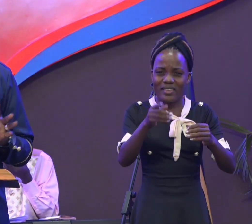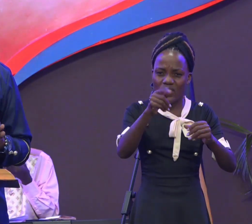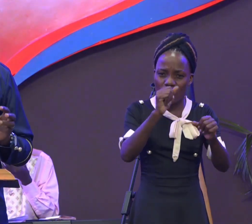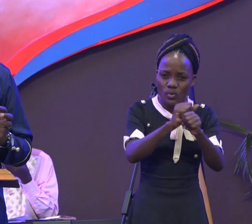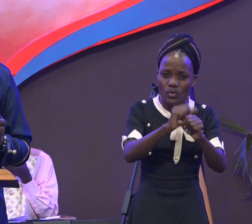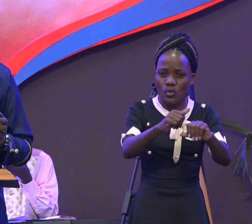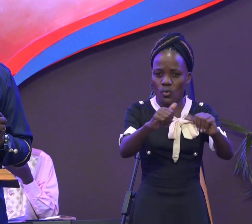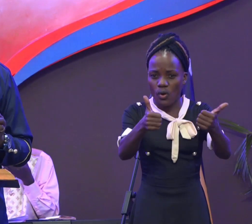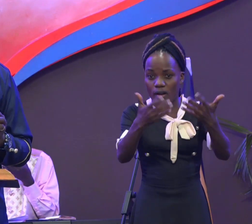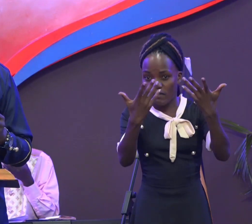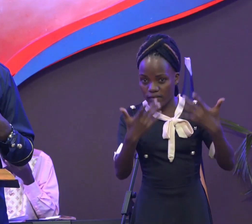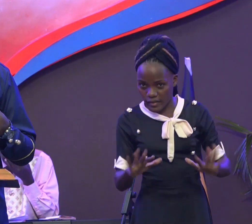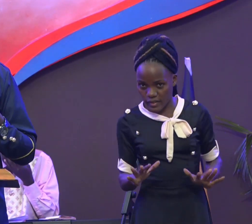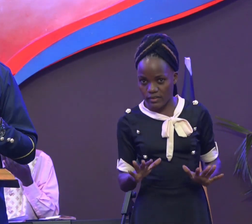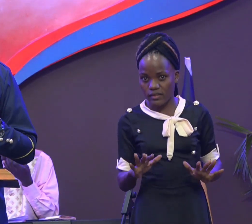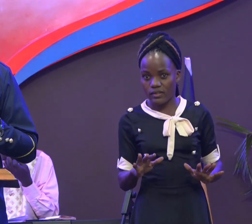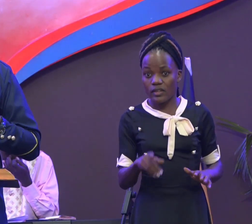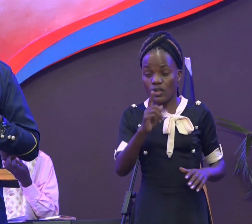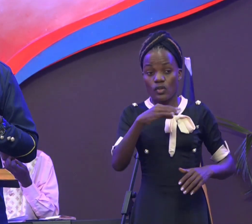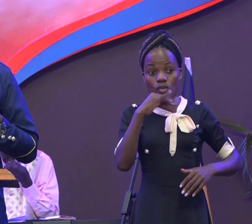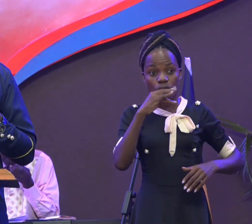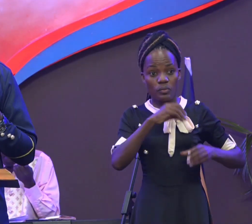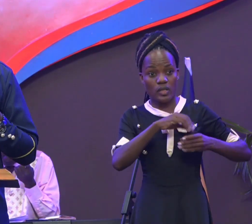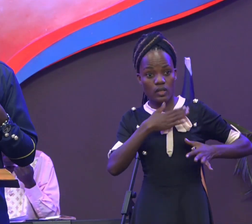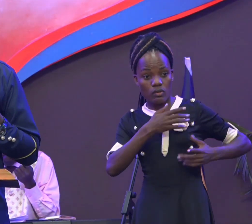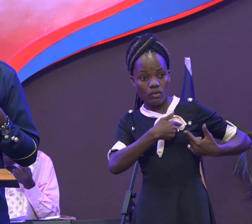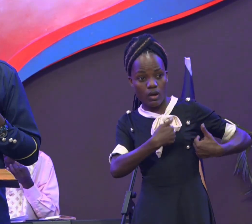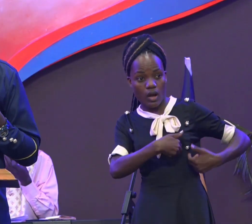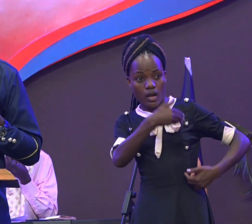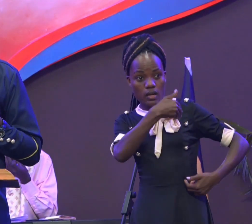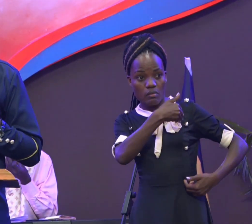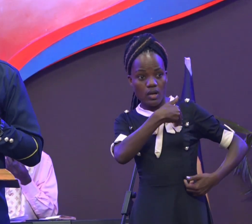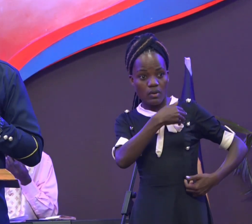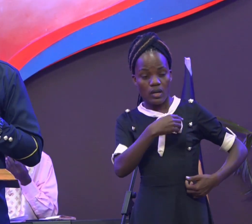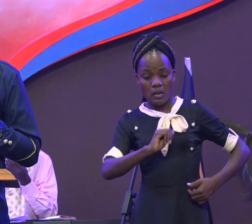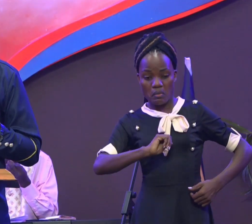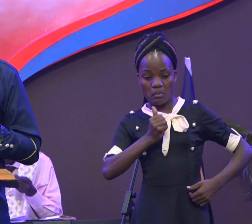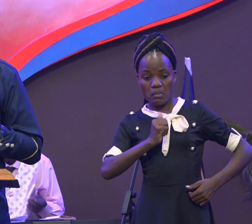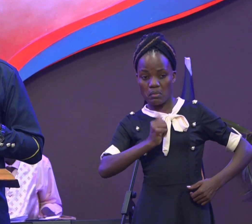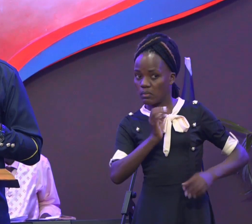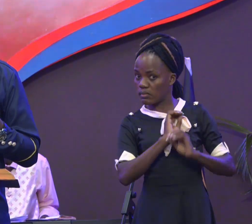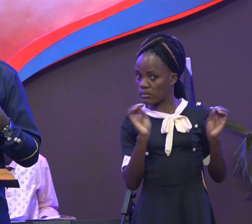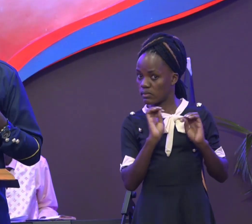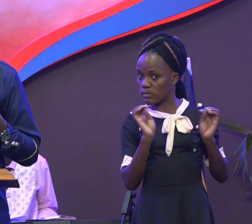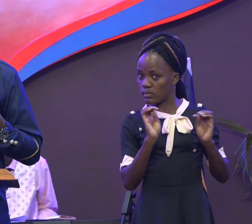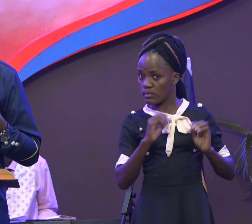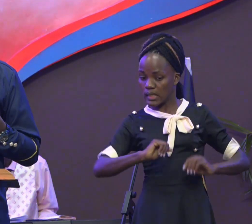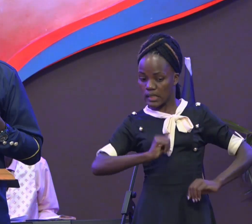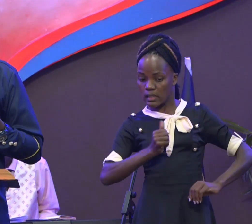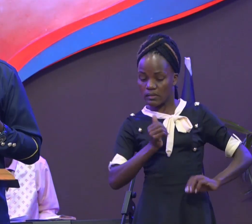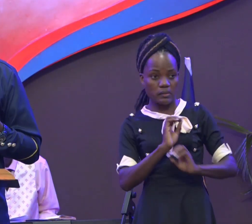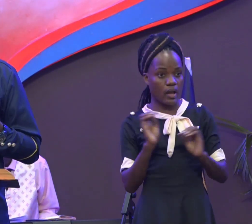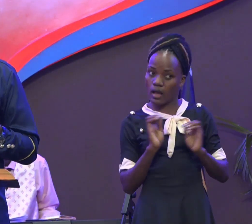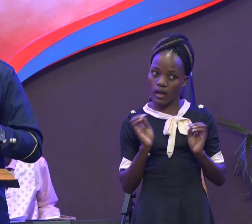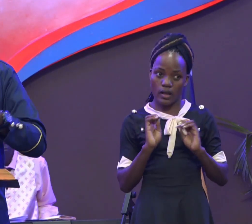you mount anything, you should always speak in your heart. Sinze. It is not me. Sinze. It